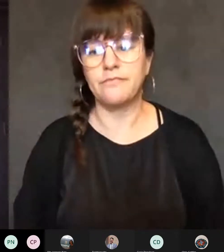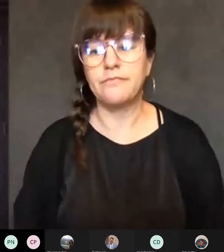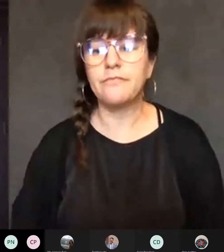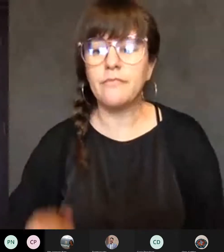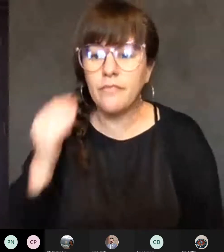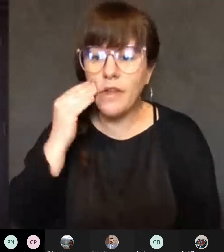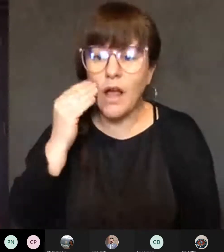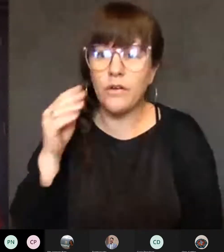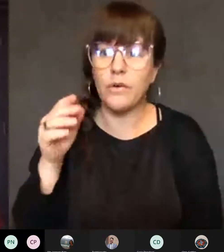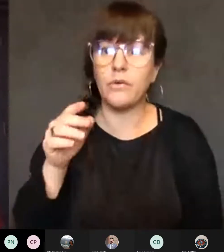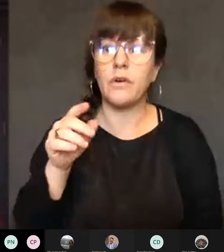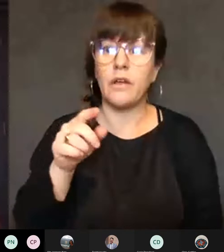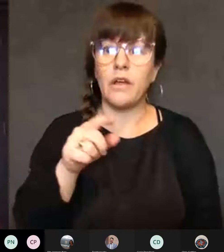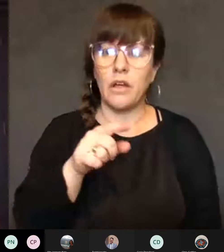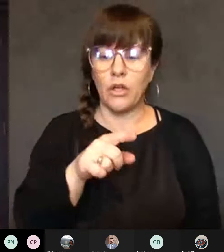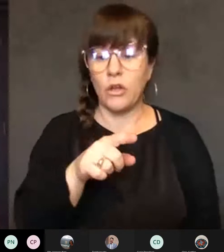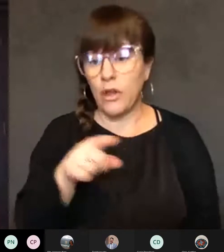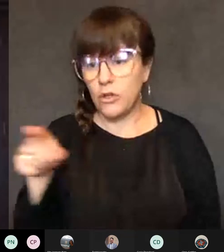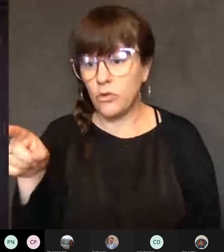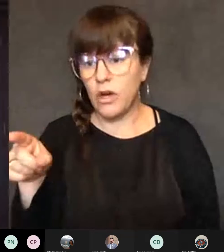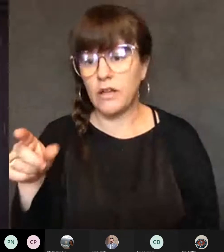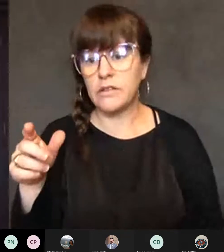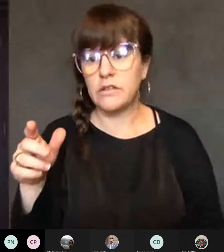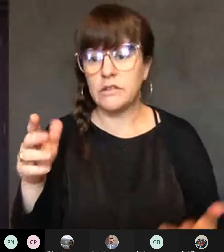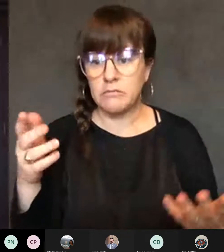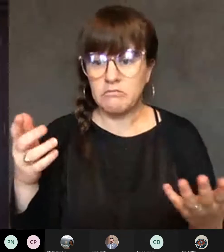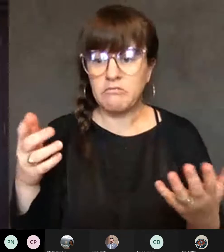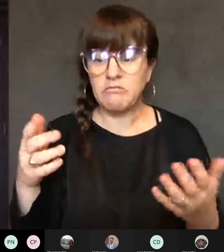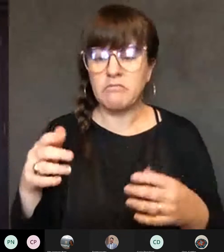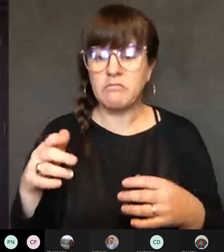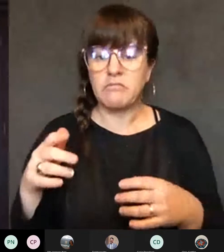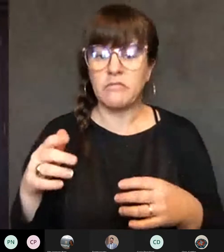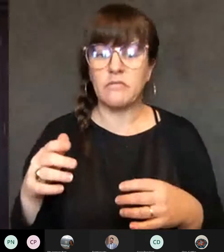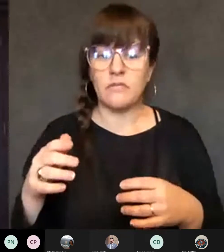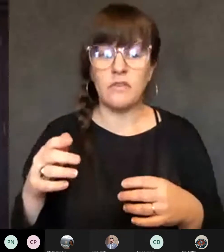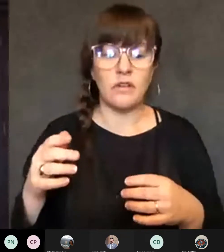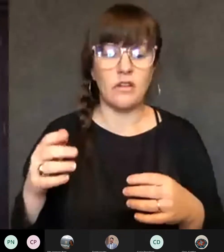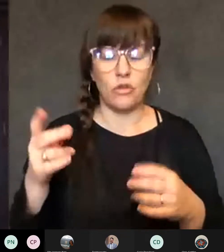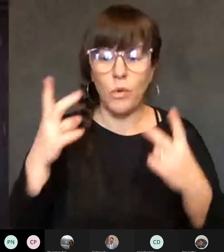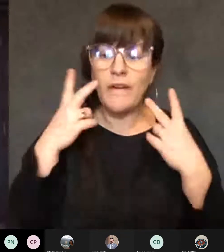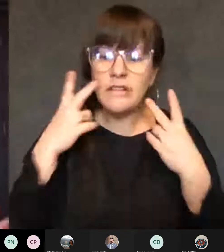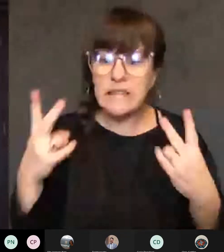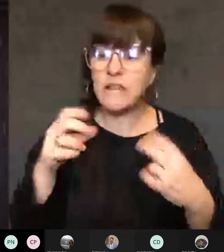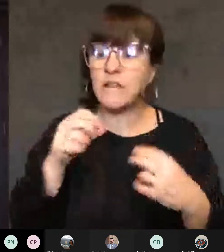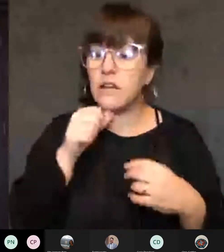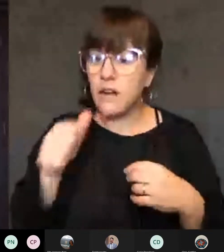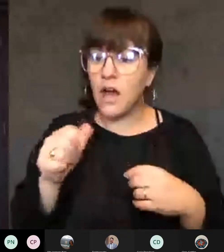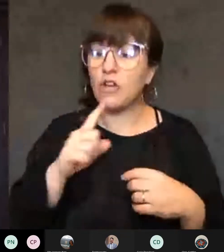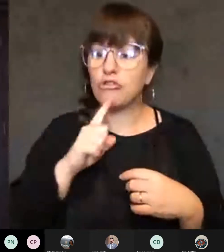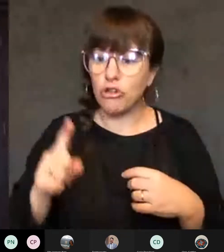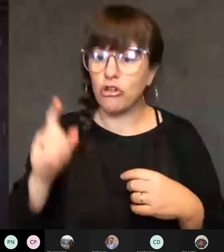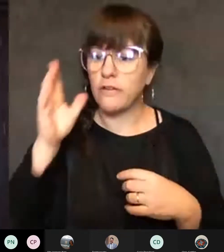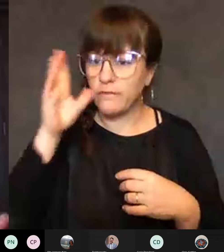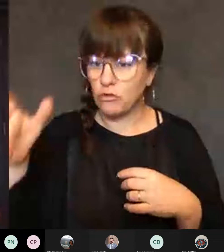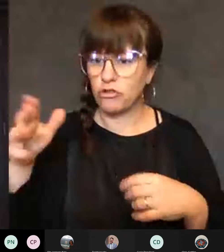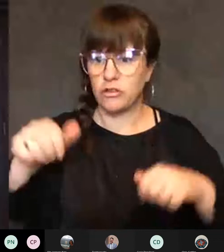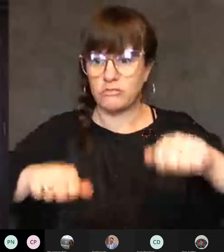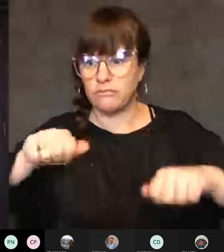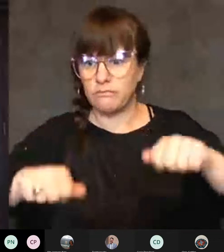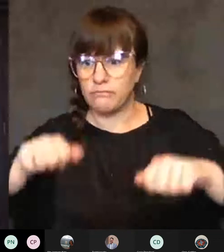a lot of uncertainty, and that's a horrible feeling, or at least I think it is. And I don't want to leave you with that anymore.